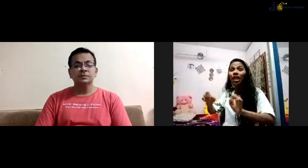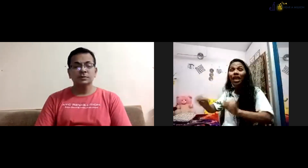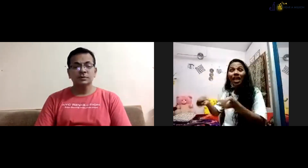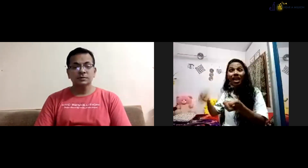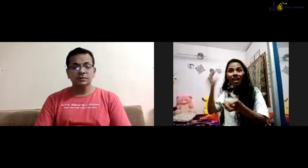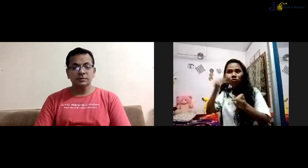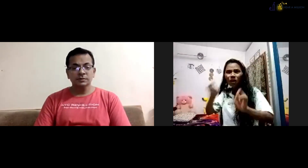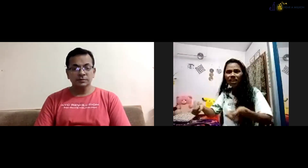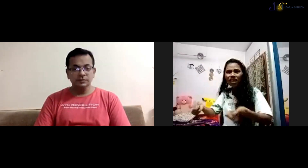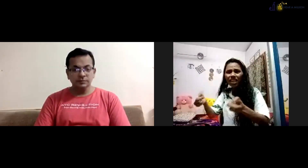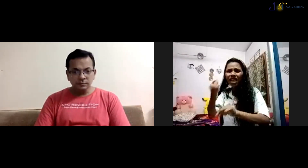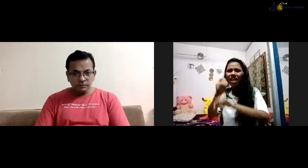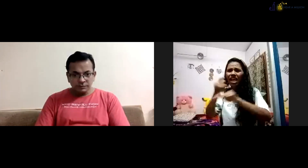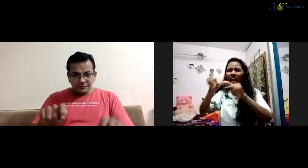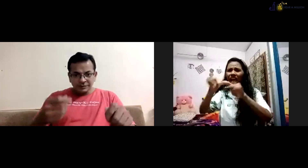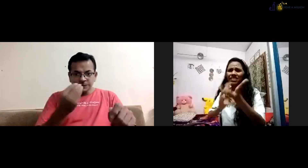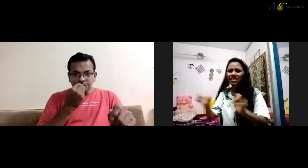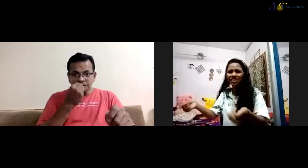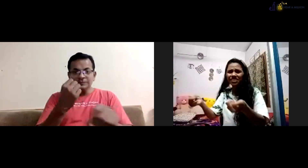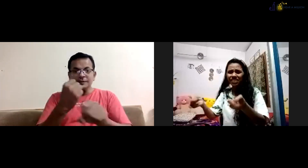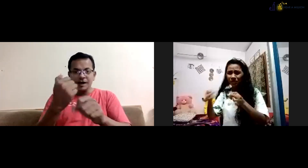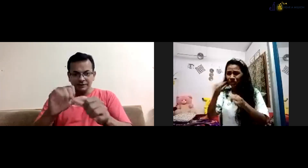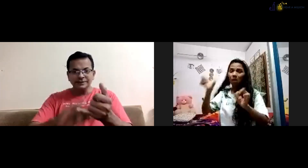But okay, I'll win. But